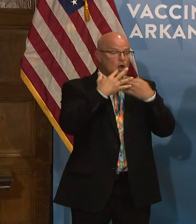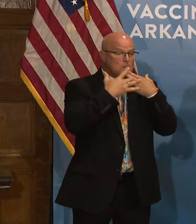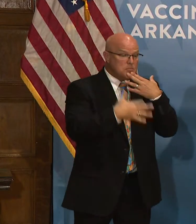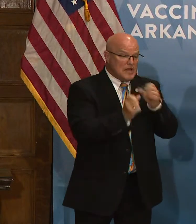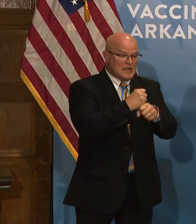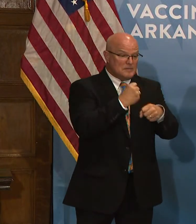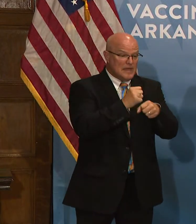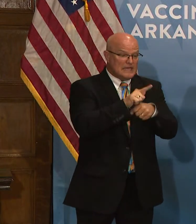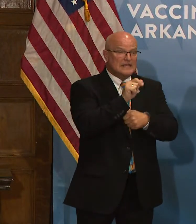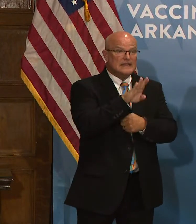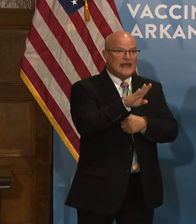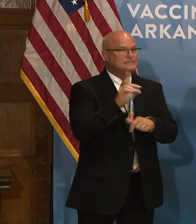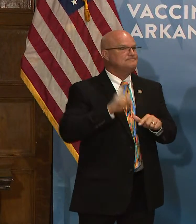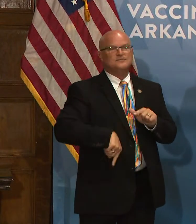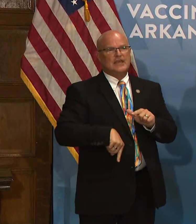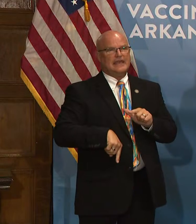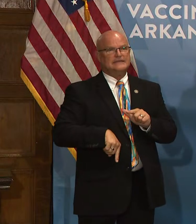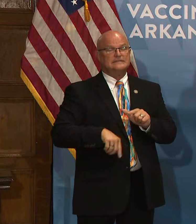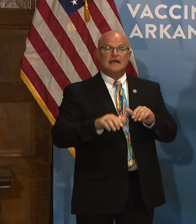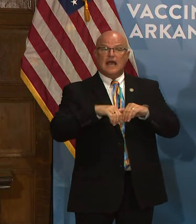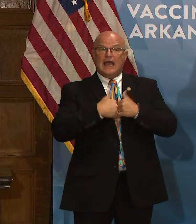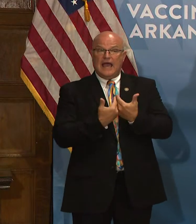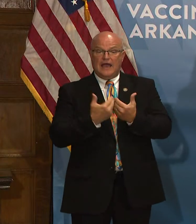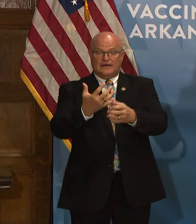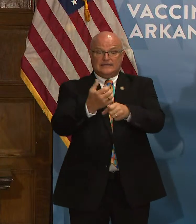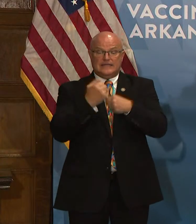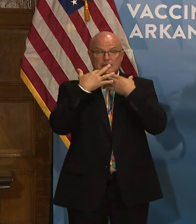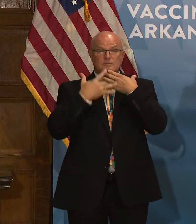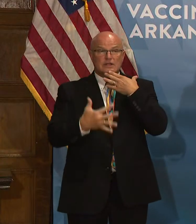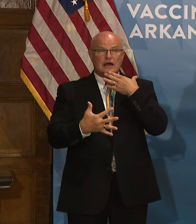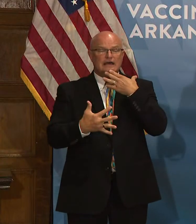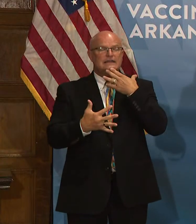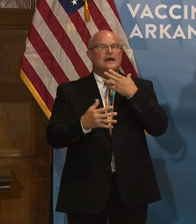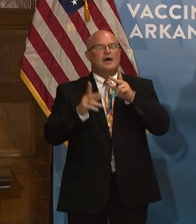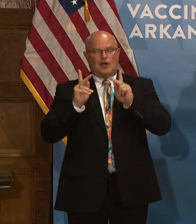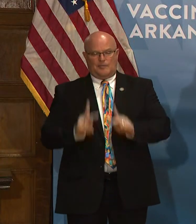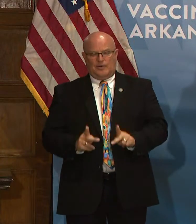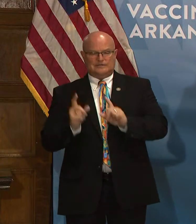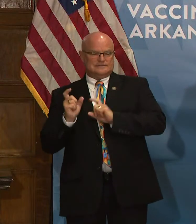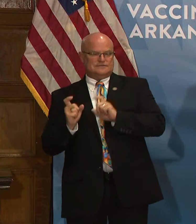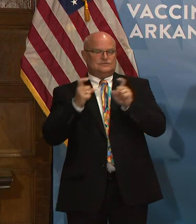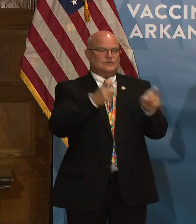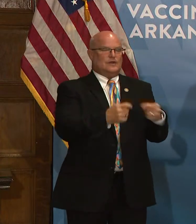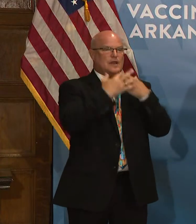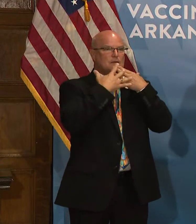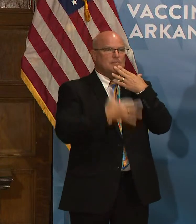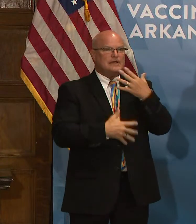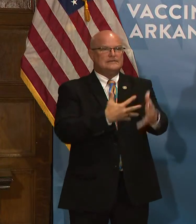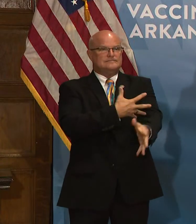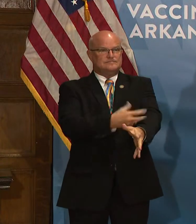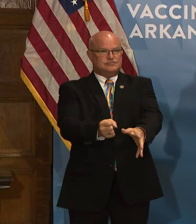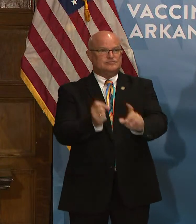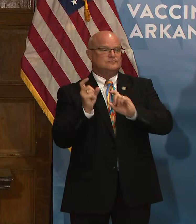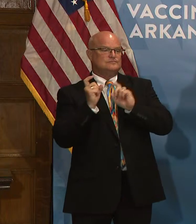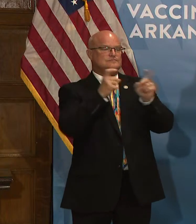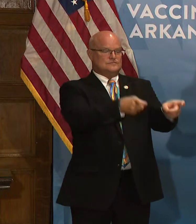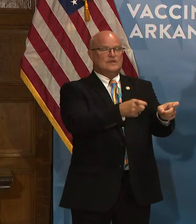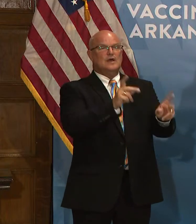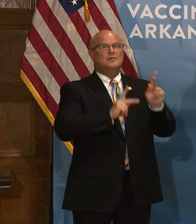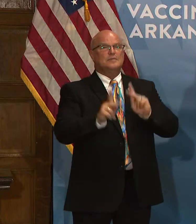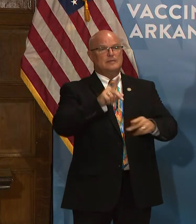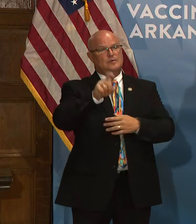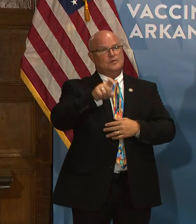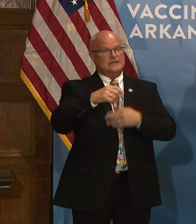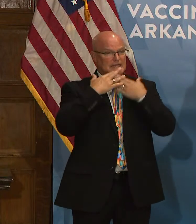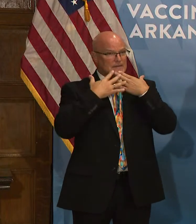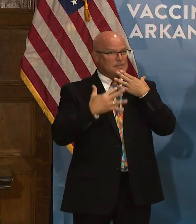The only way to get blood products is through the life-giving donation of blood by another person to our patients who are